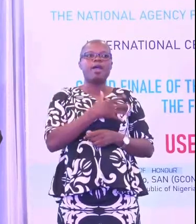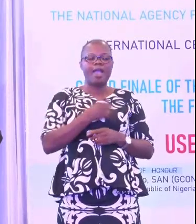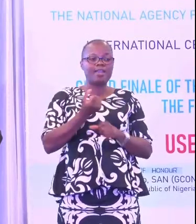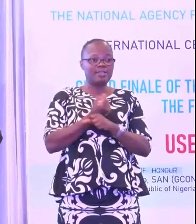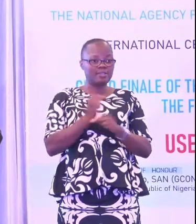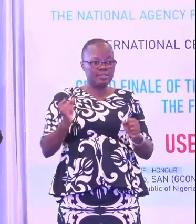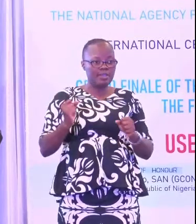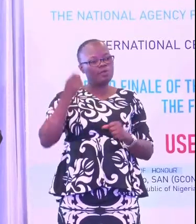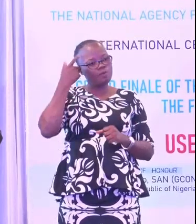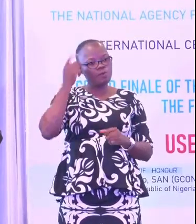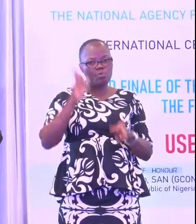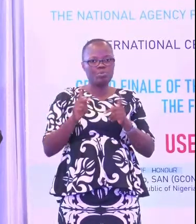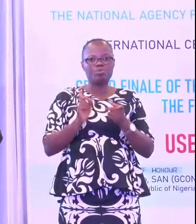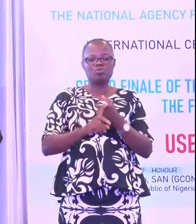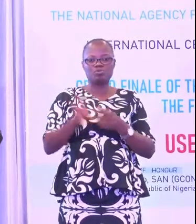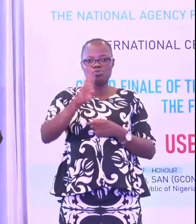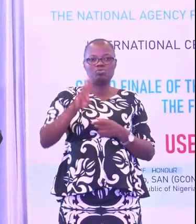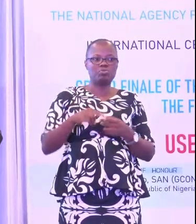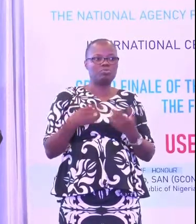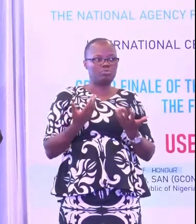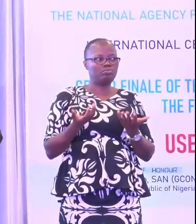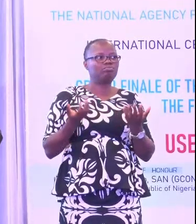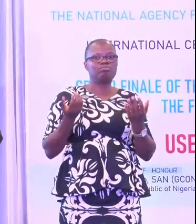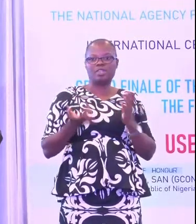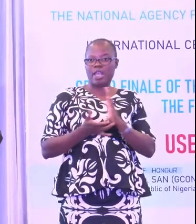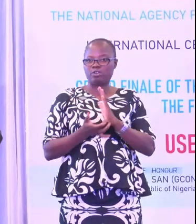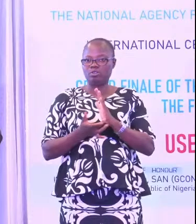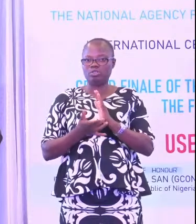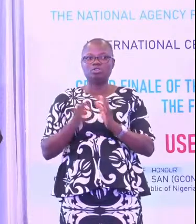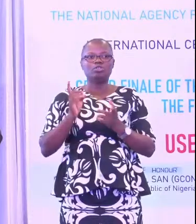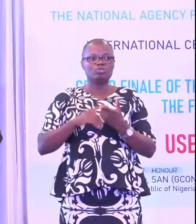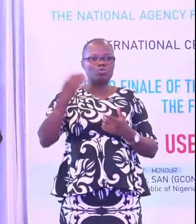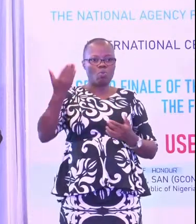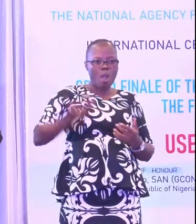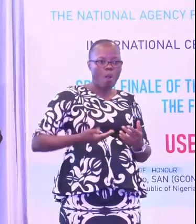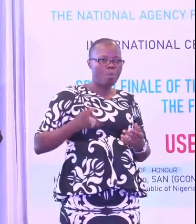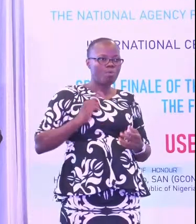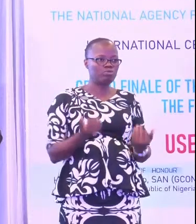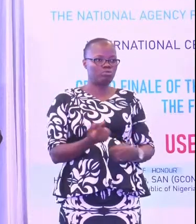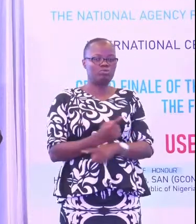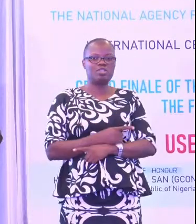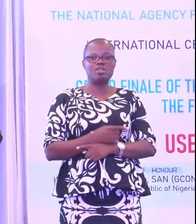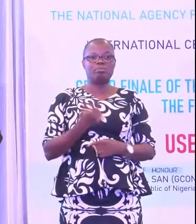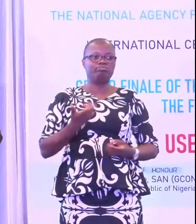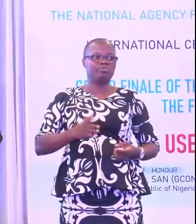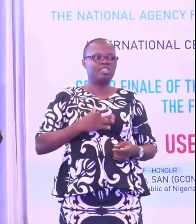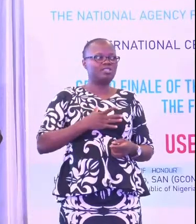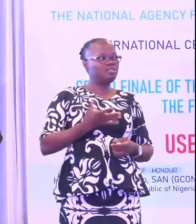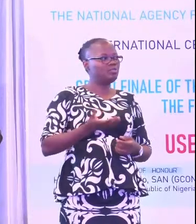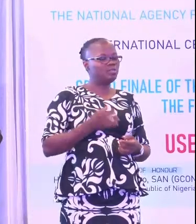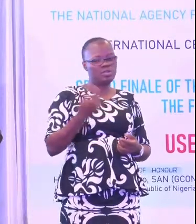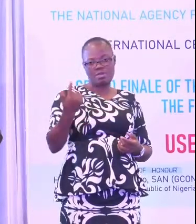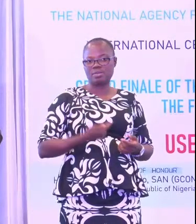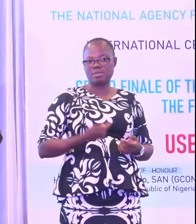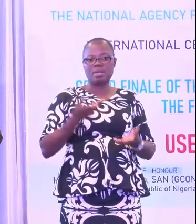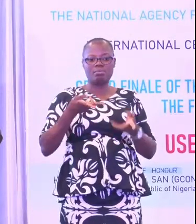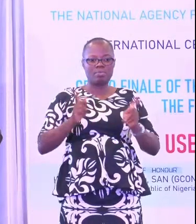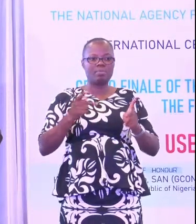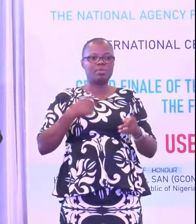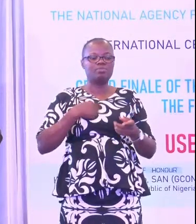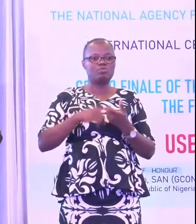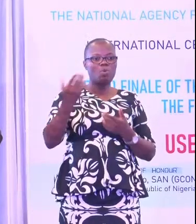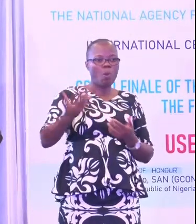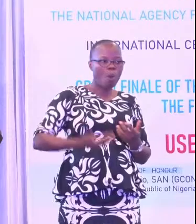safer for people to use technology. To welcome us today, distinguished guests, permit me to welcome